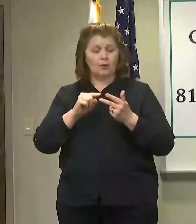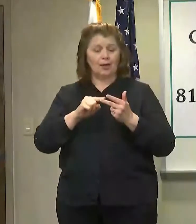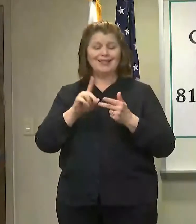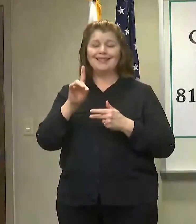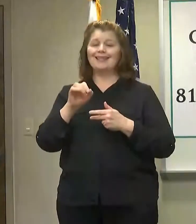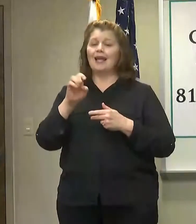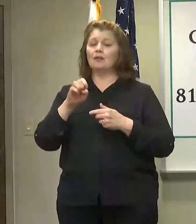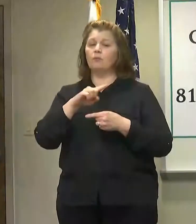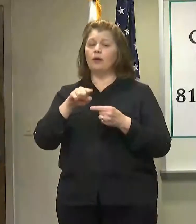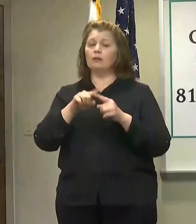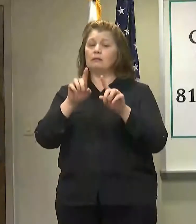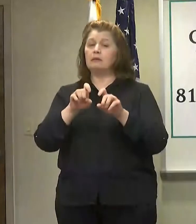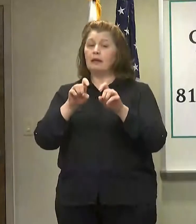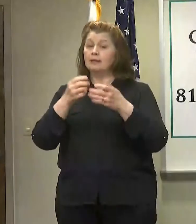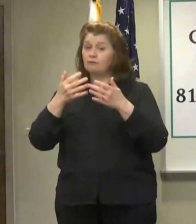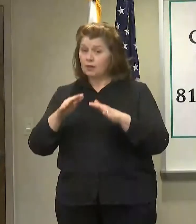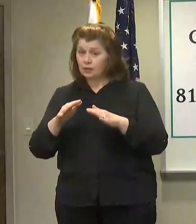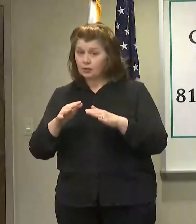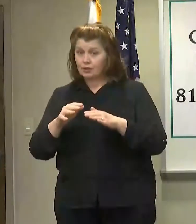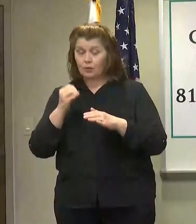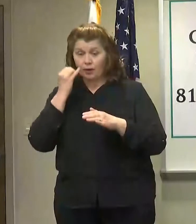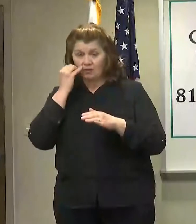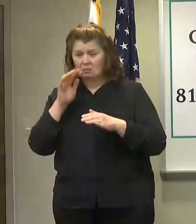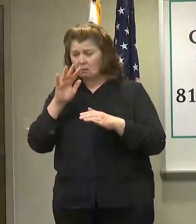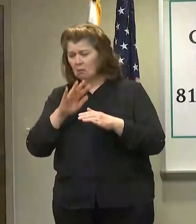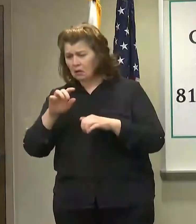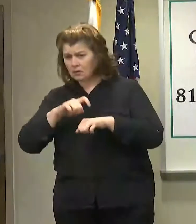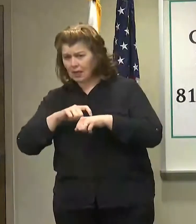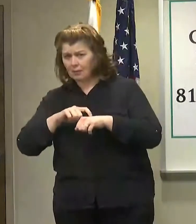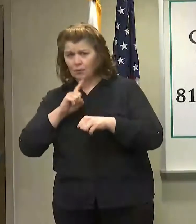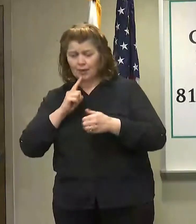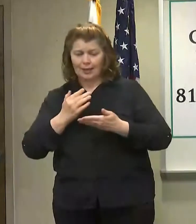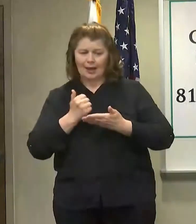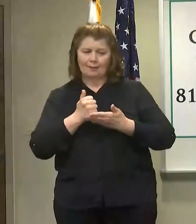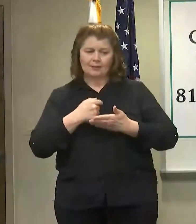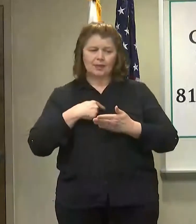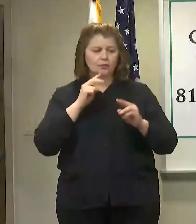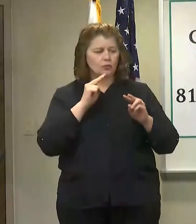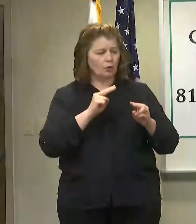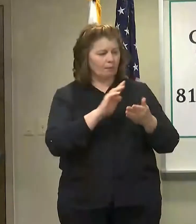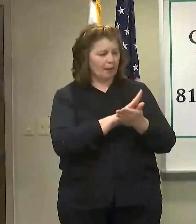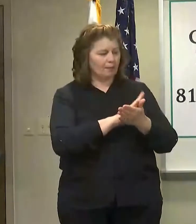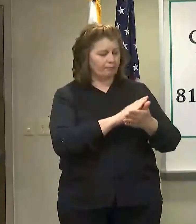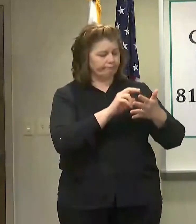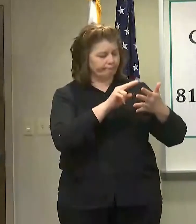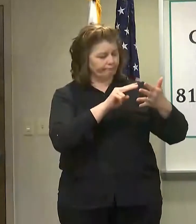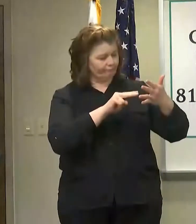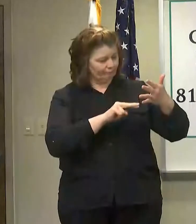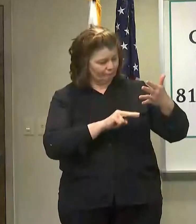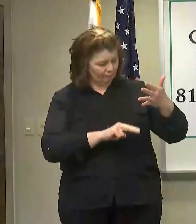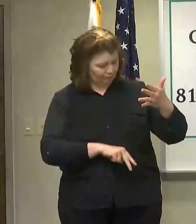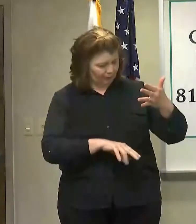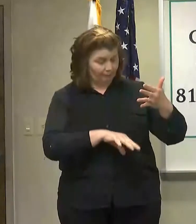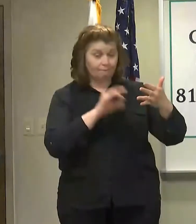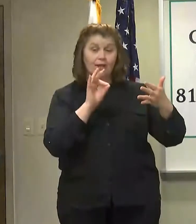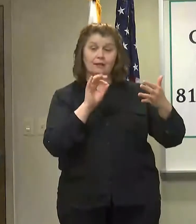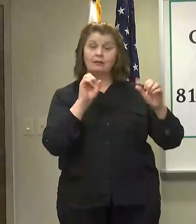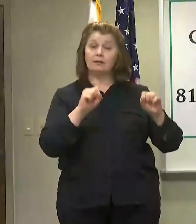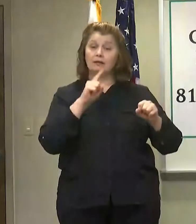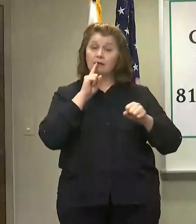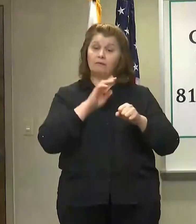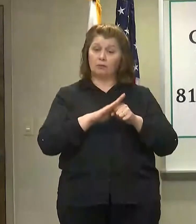and it's been amazing. If you give us the approximate time, it makes it really easy for us to go to that sheet and tell us, then have us be able to